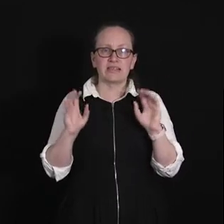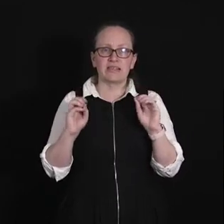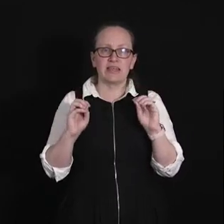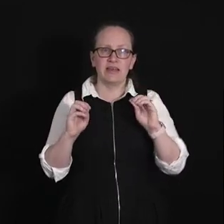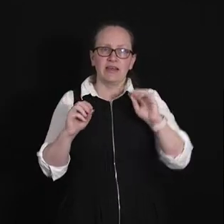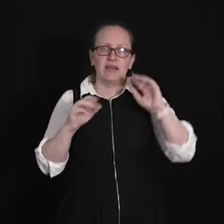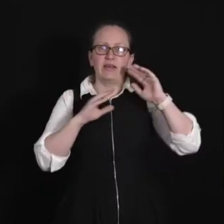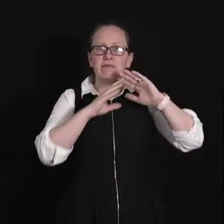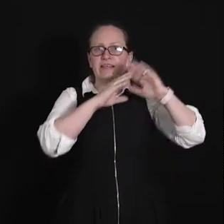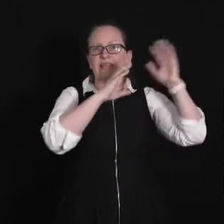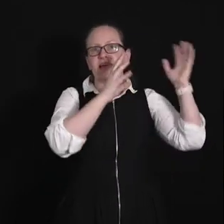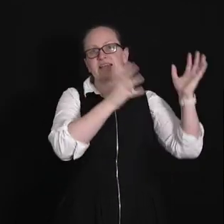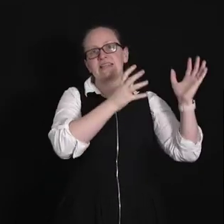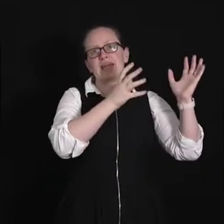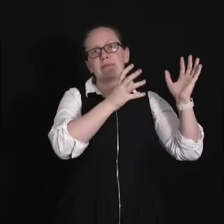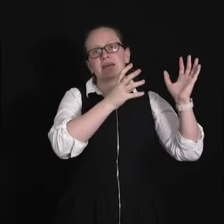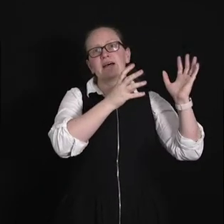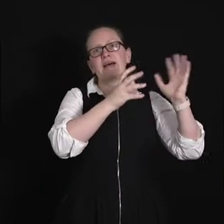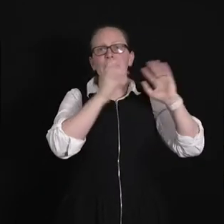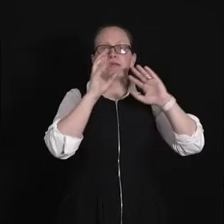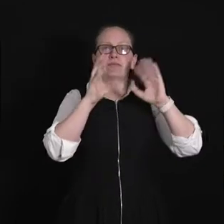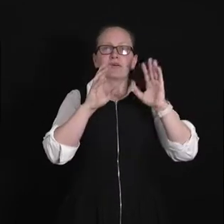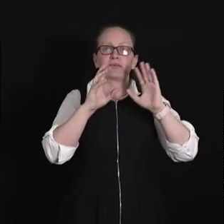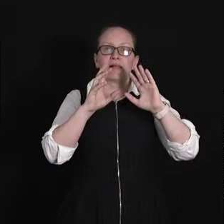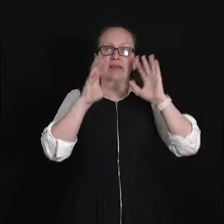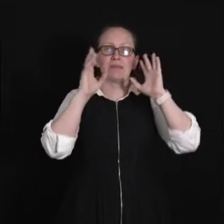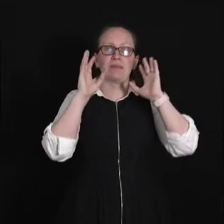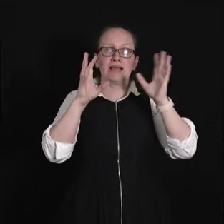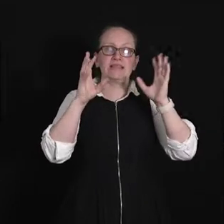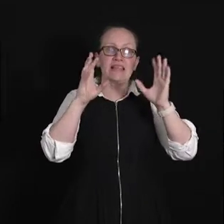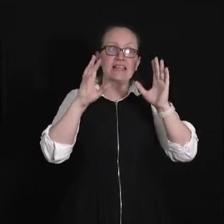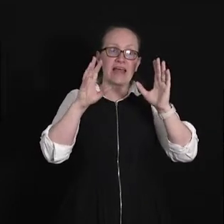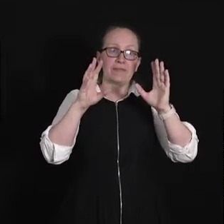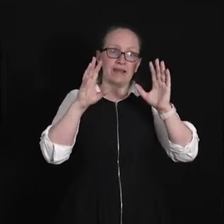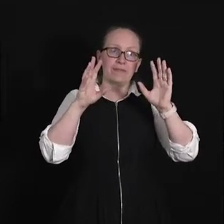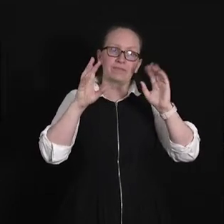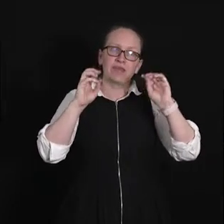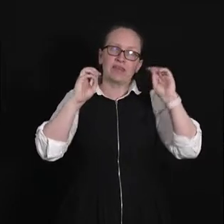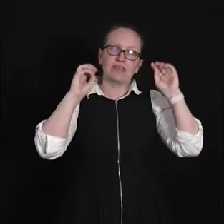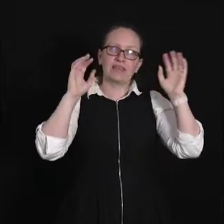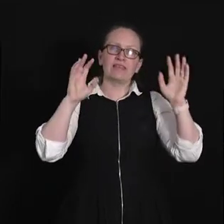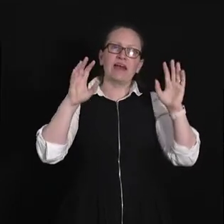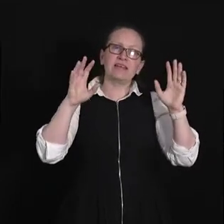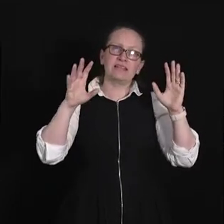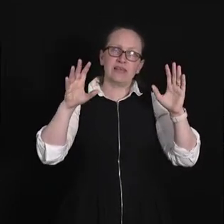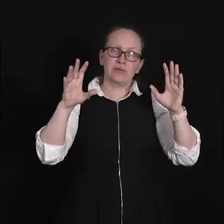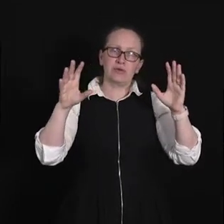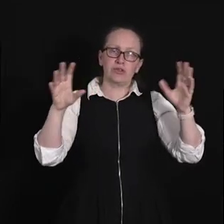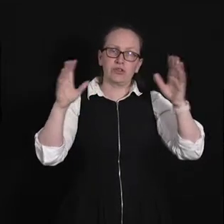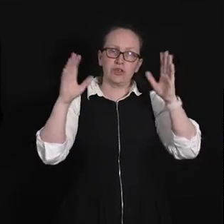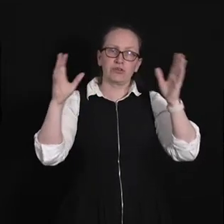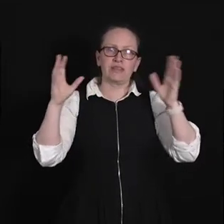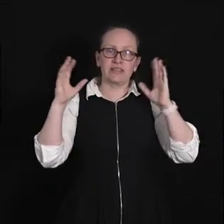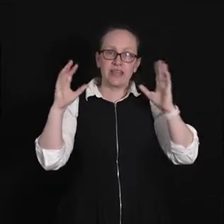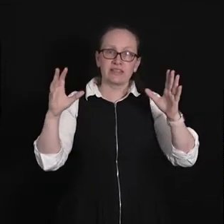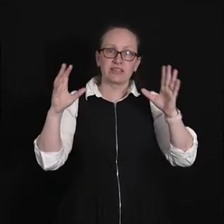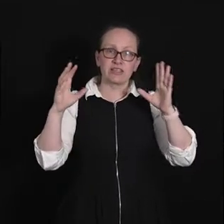intensity, if we take S lambda and multiply it by D lambda, then that is equal to the total intensity of